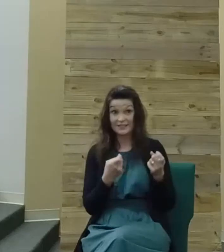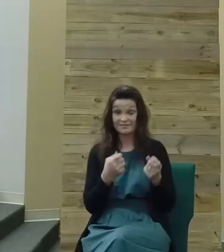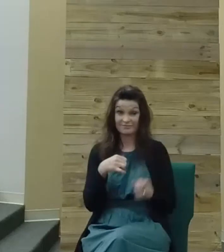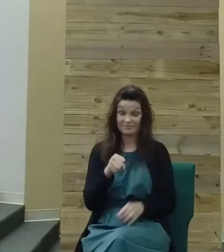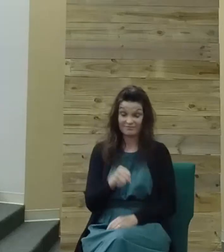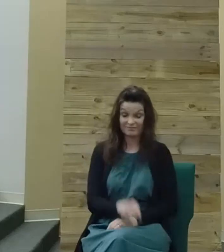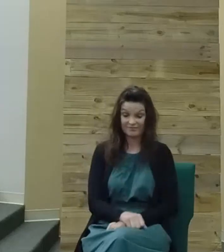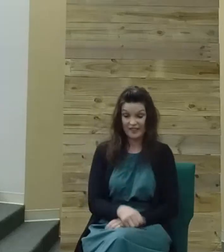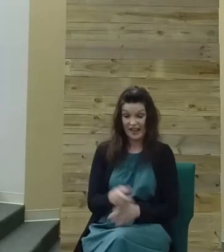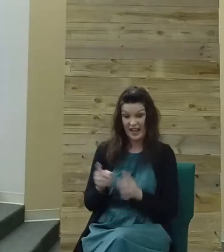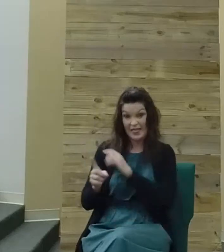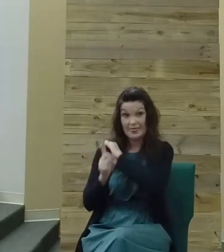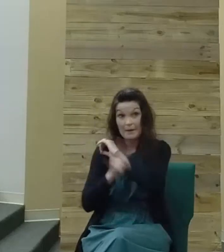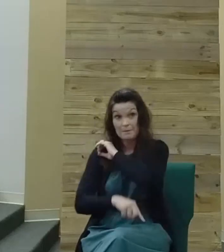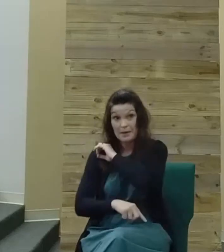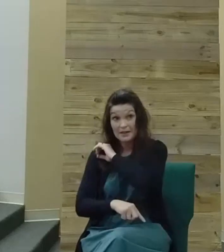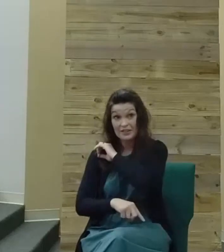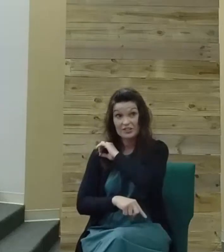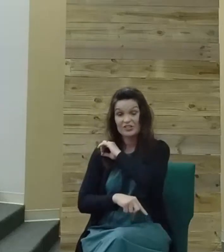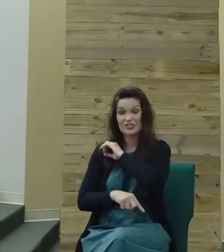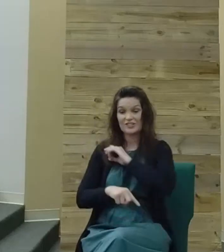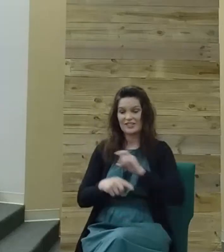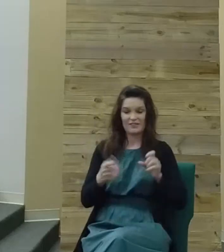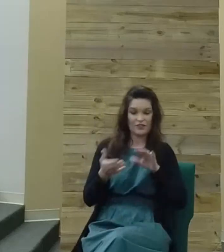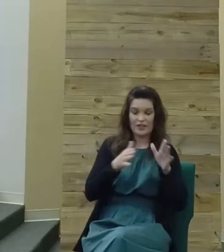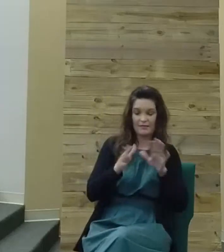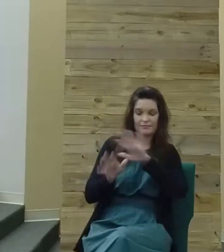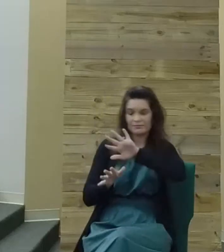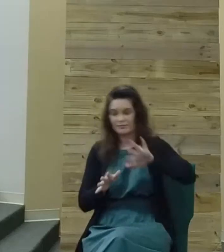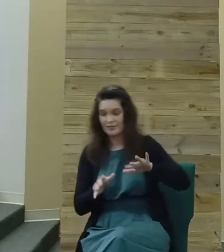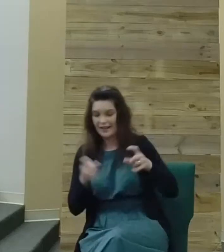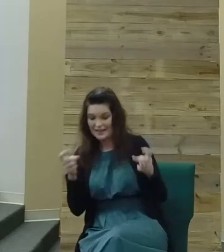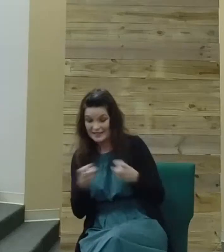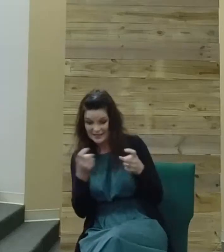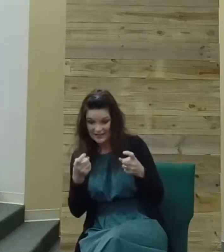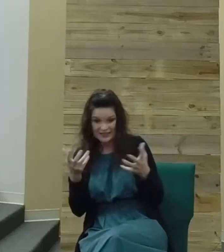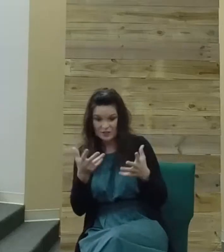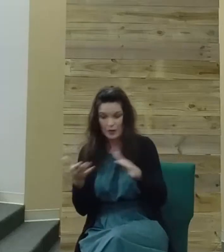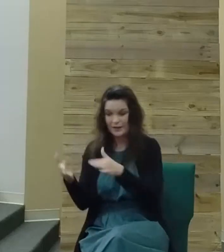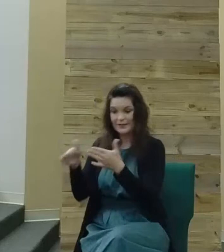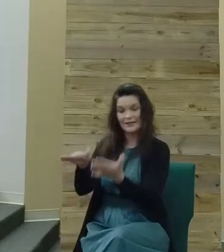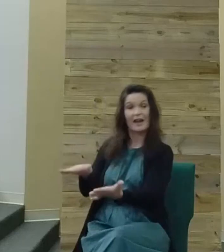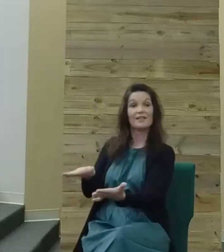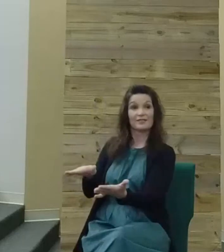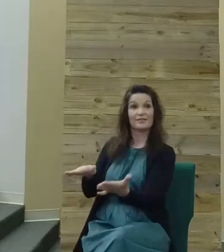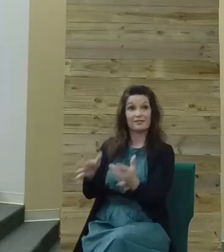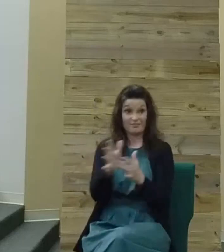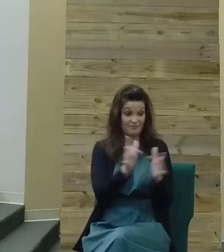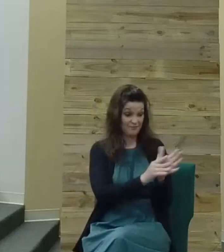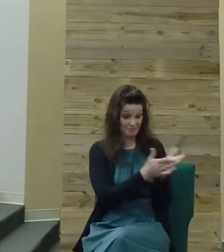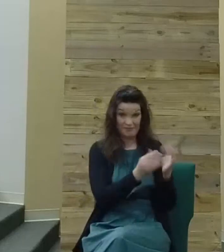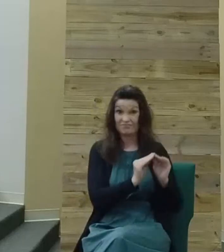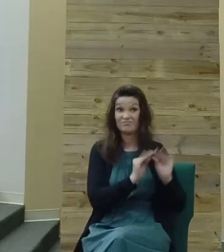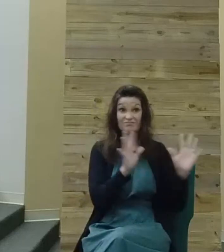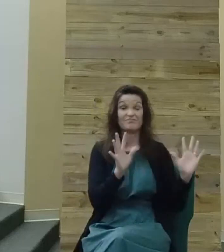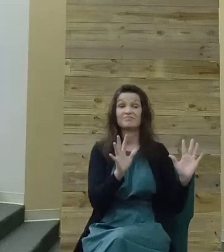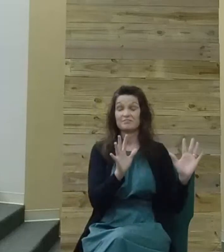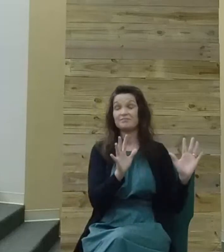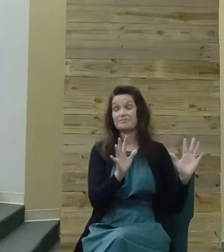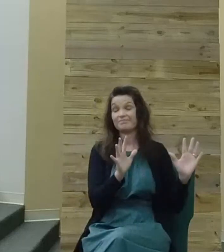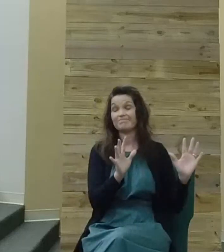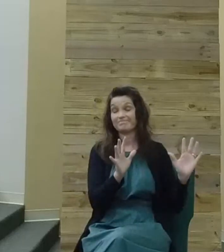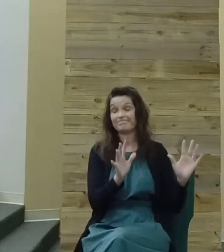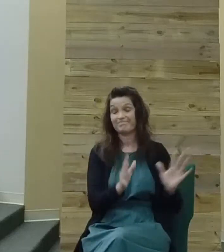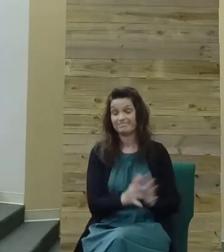You've sinned. And the punishment for death is, or the punishment for your sin is death, which Scripture says that's clearly what it